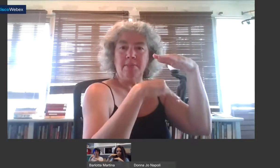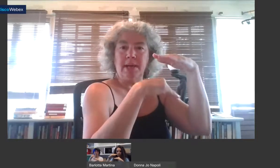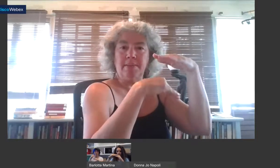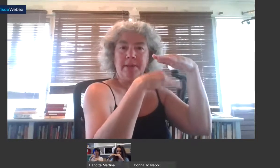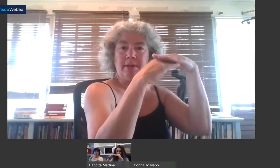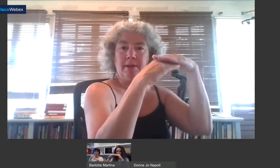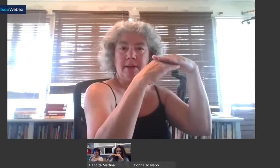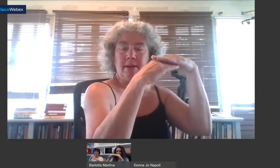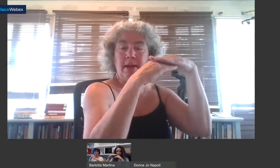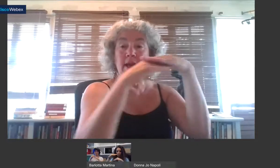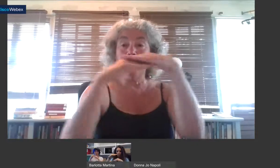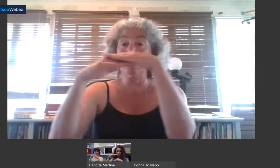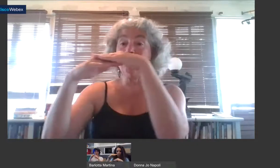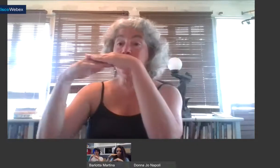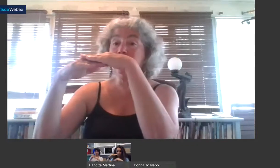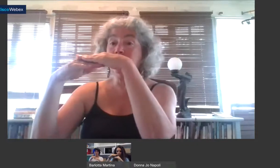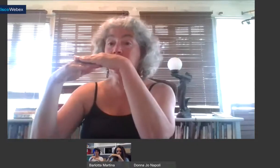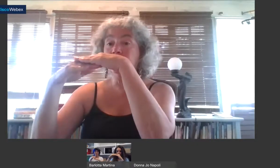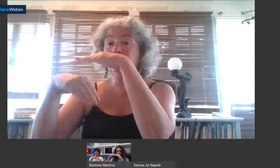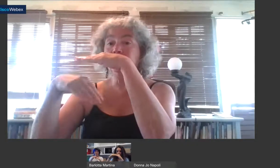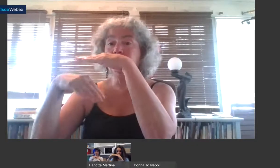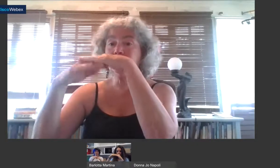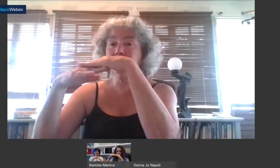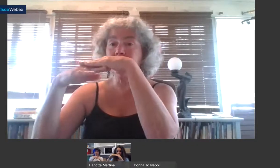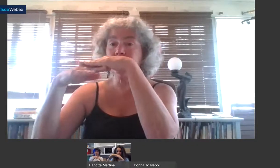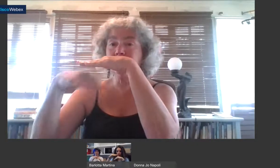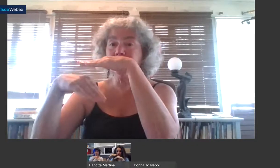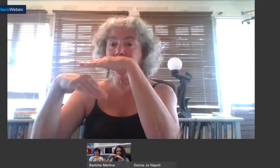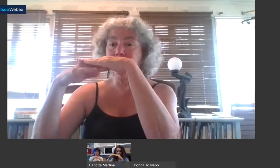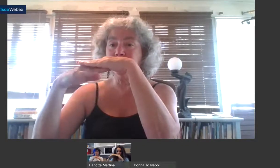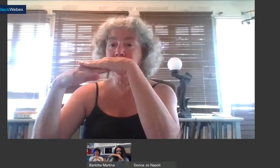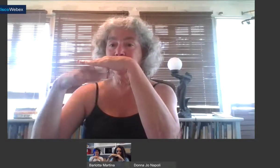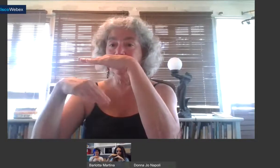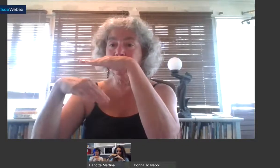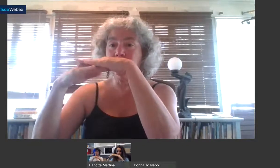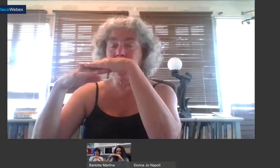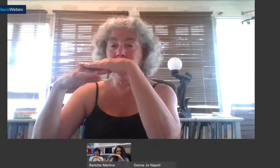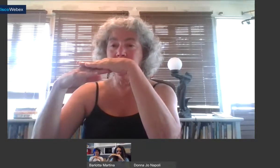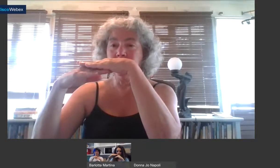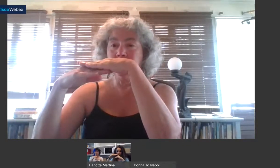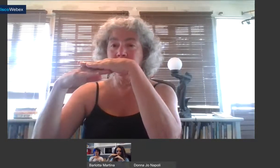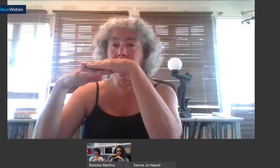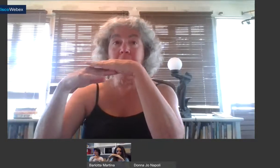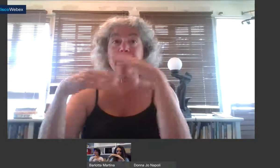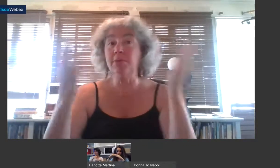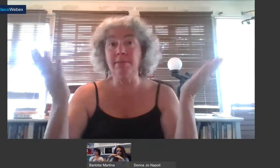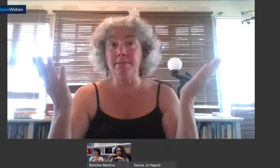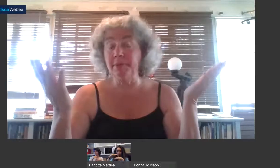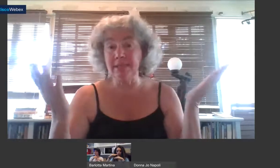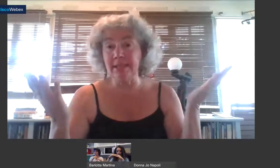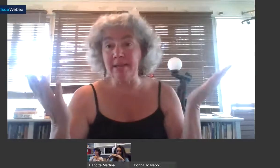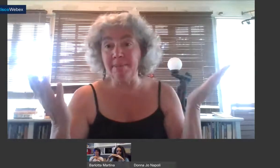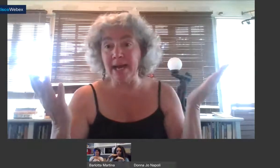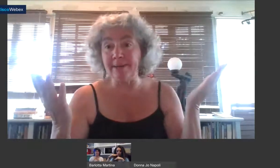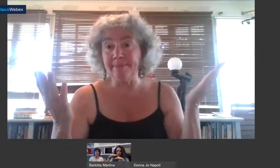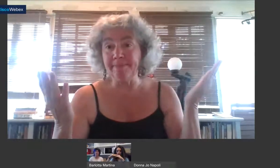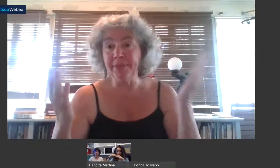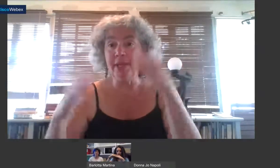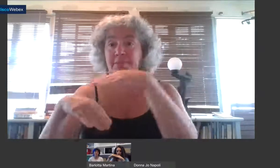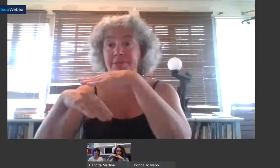up. And over here, just the wrist moved. And both of them are the sign bottom. But this